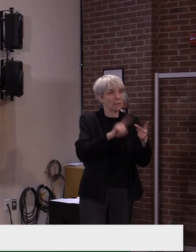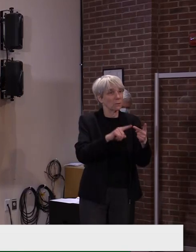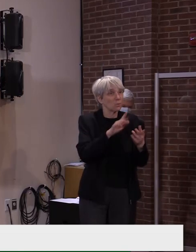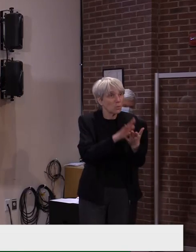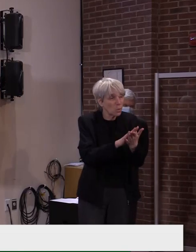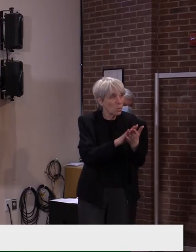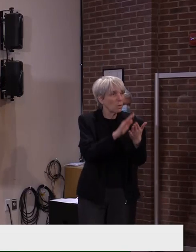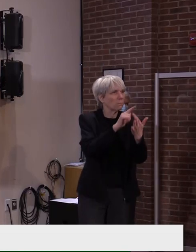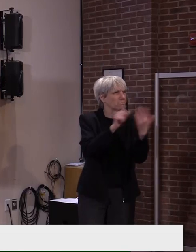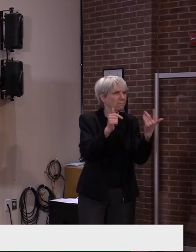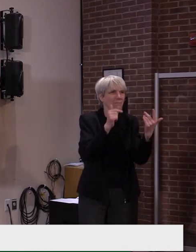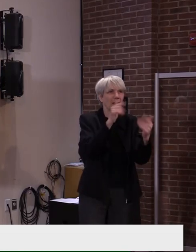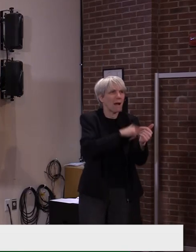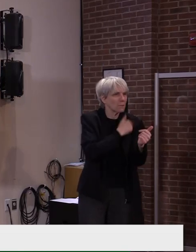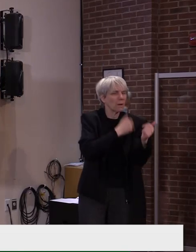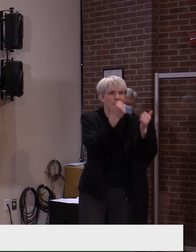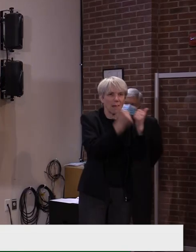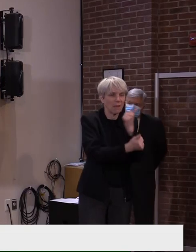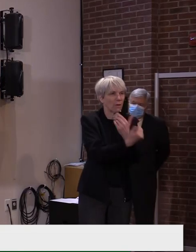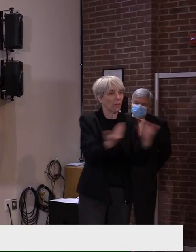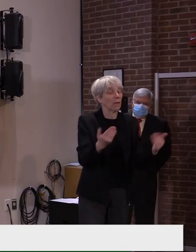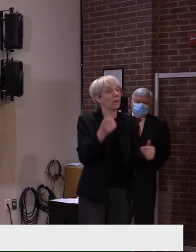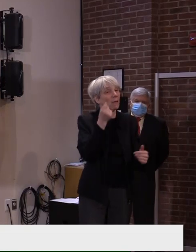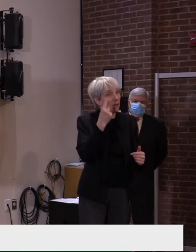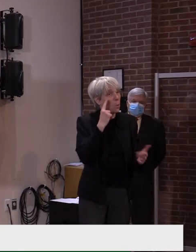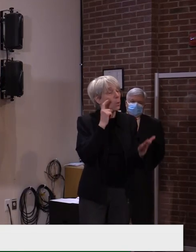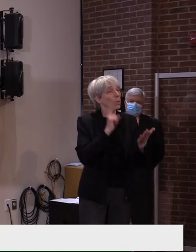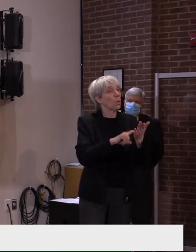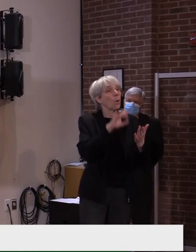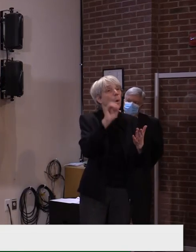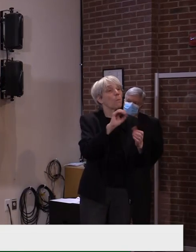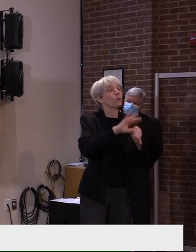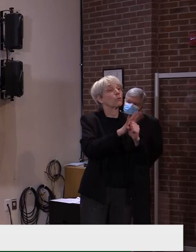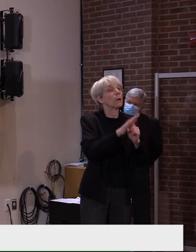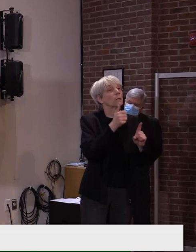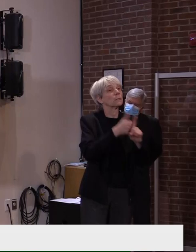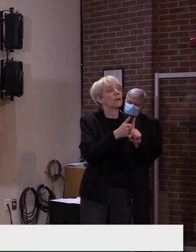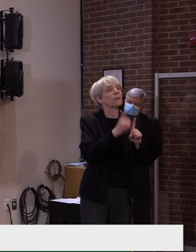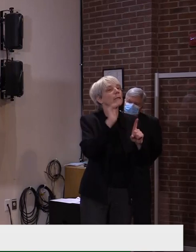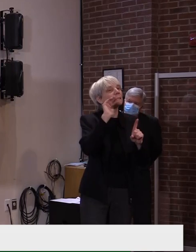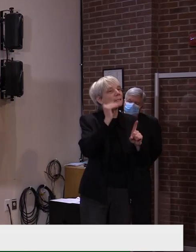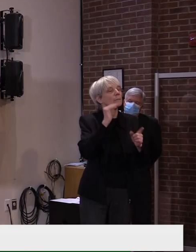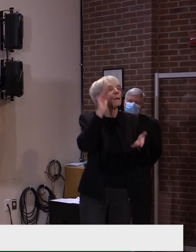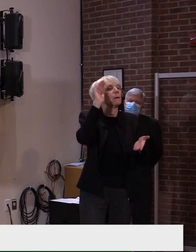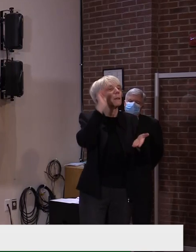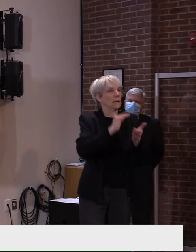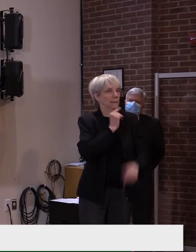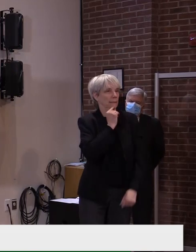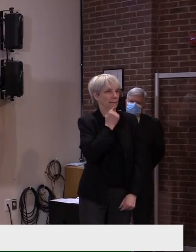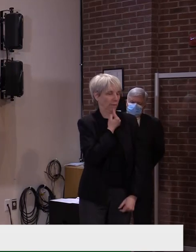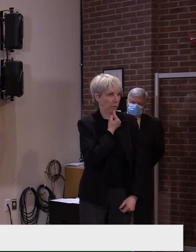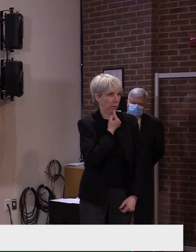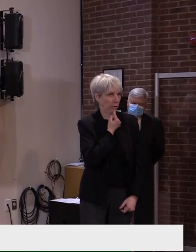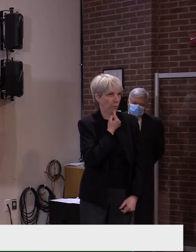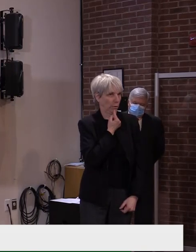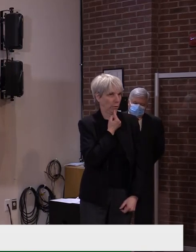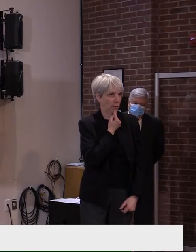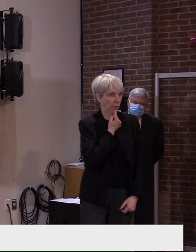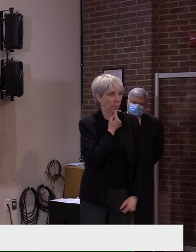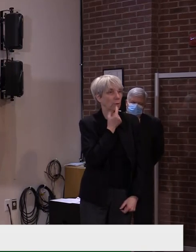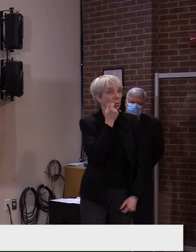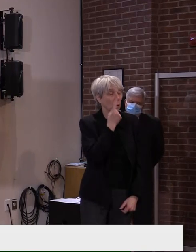profound, and that it seemed to cause less illness in people who were at least in the vaccinated pool